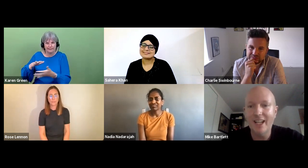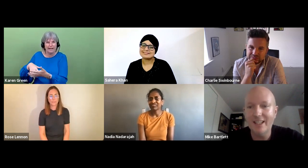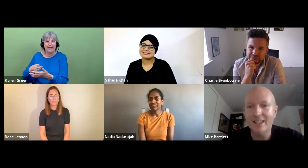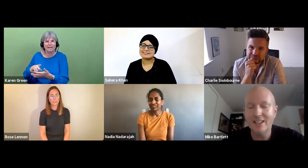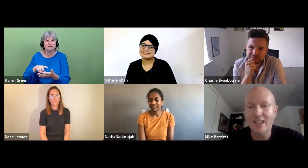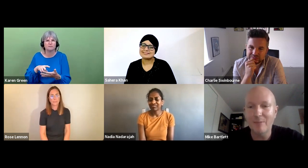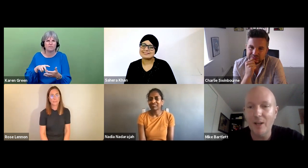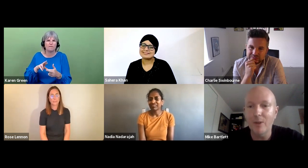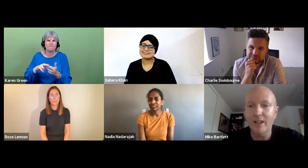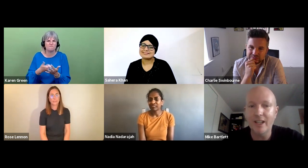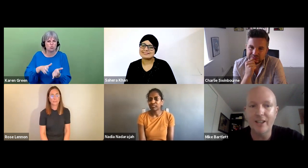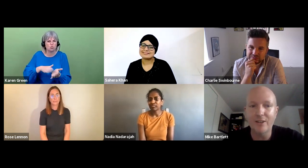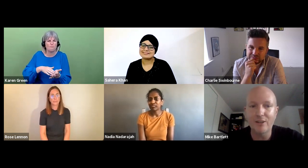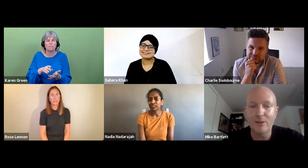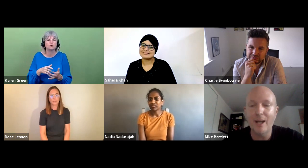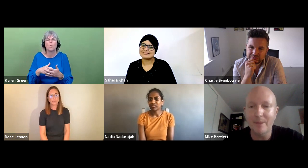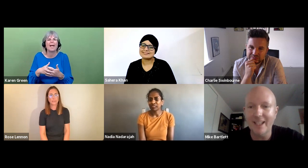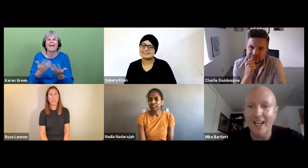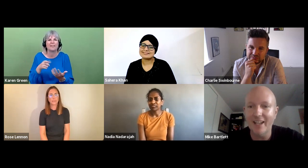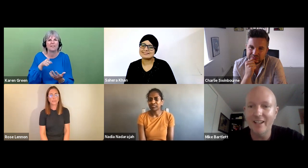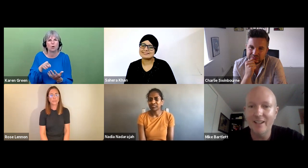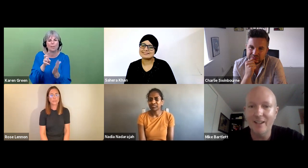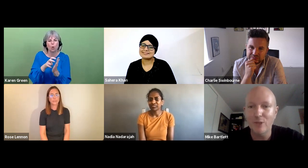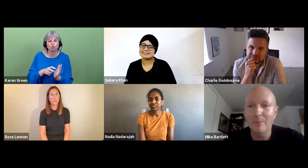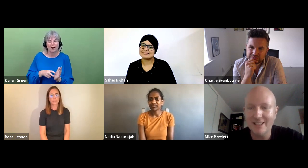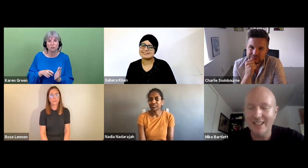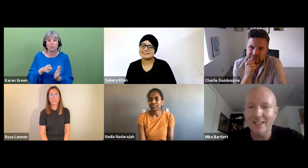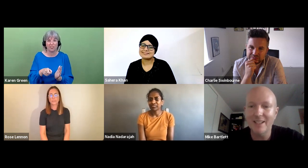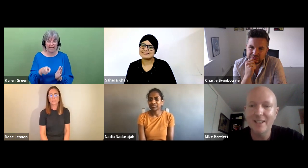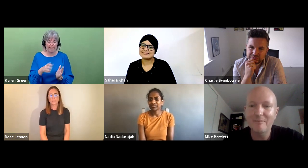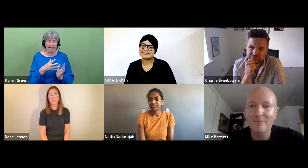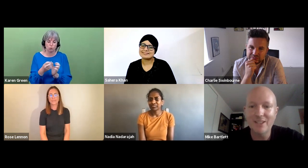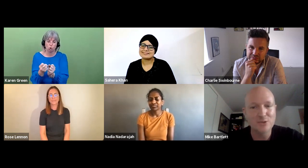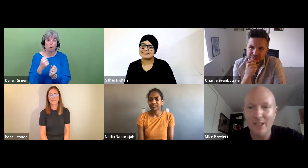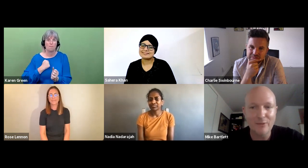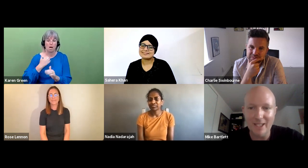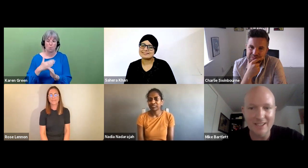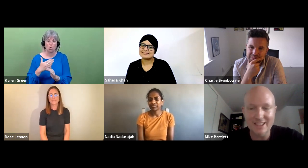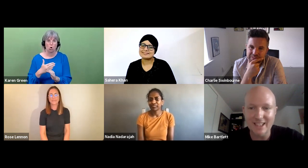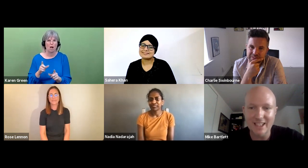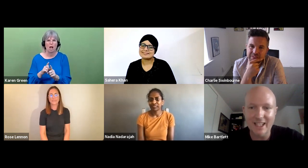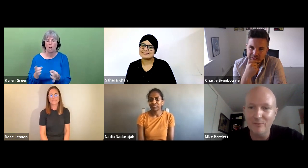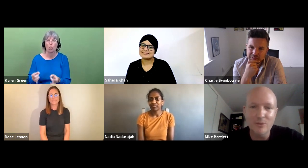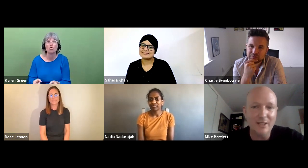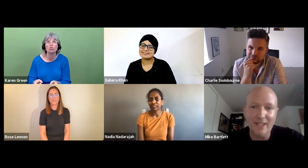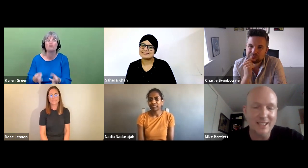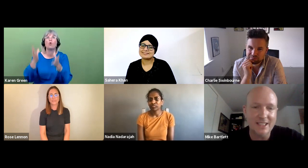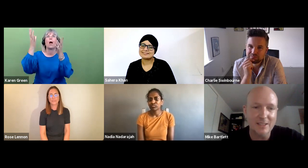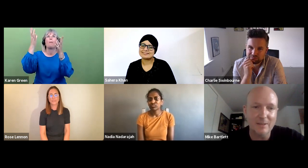anything that can take my work and throw it up in the air and remix it is great for me artistically, and a really fascinating experience